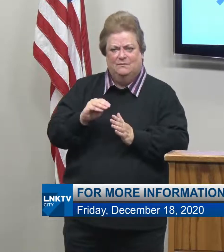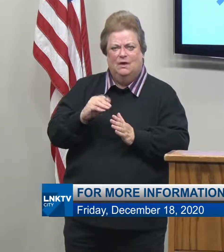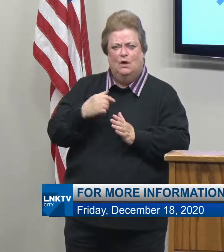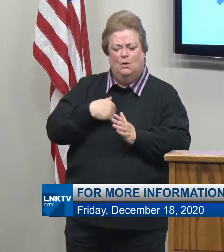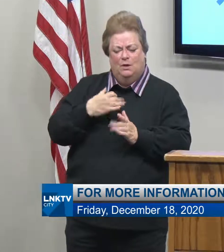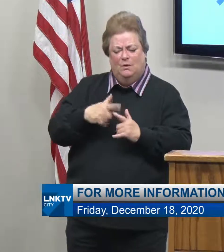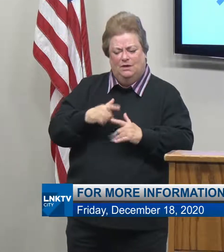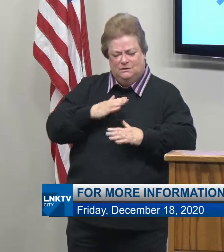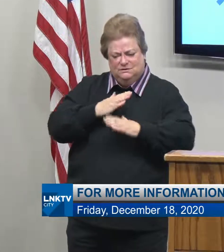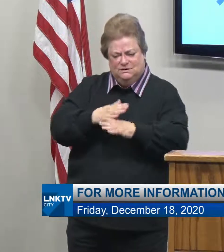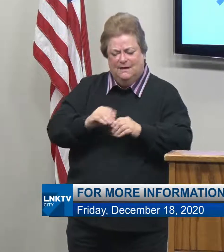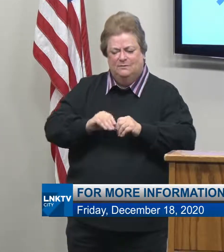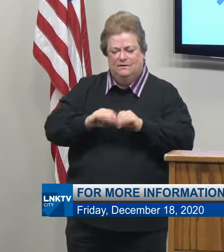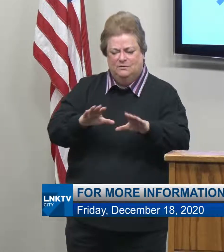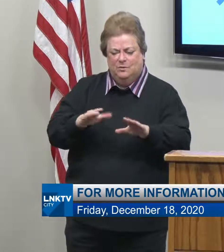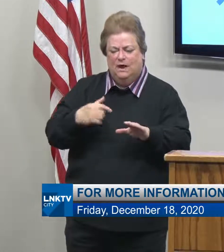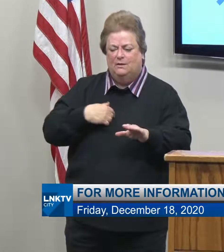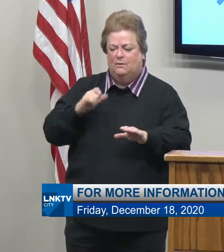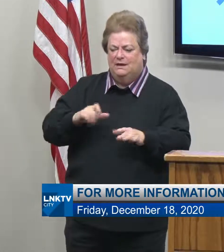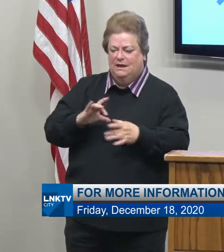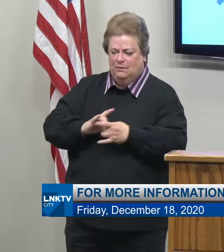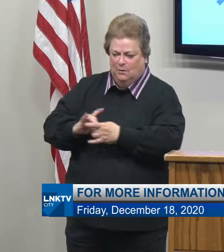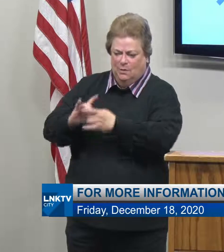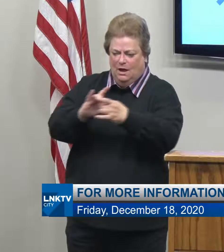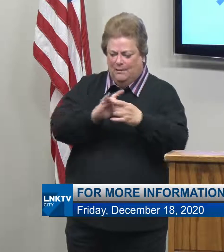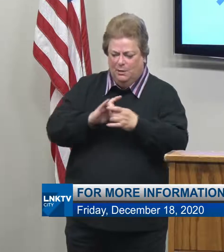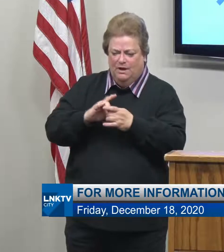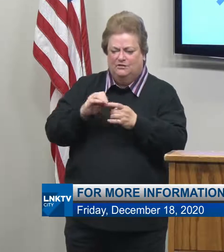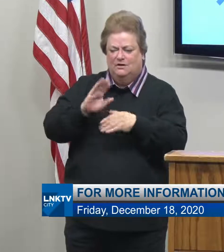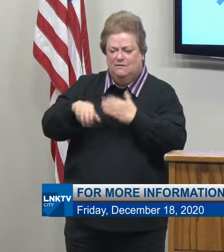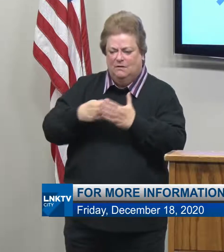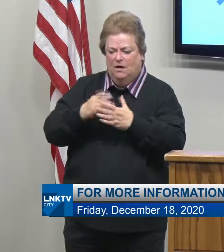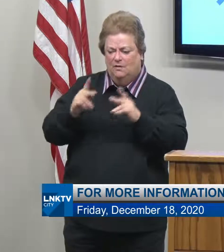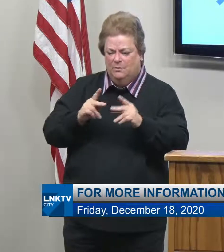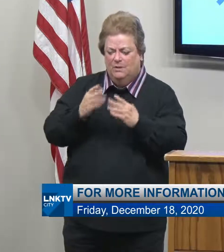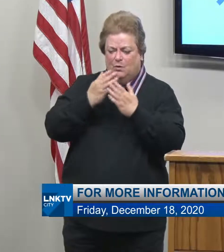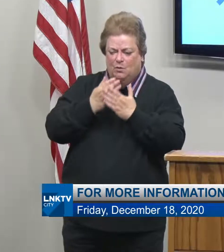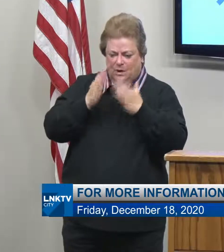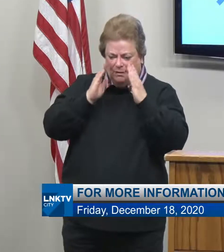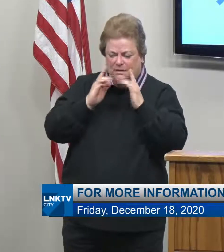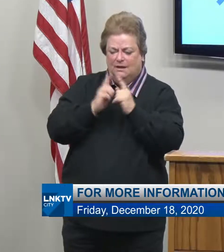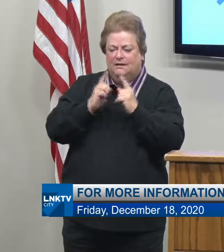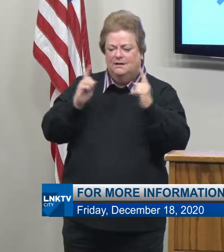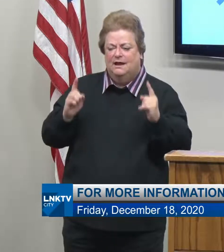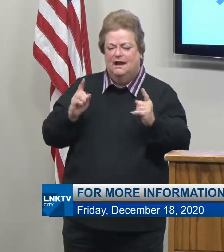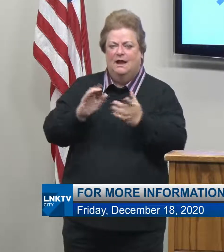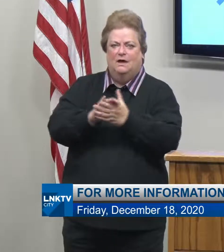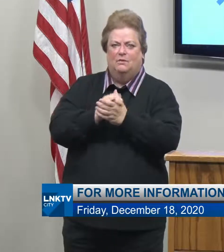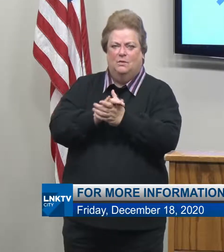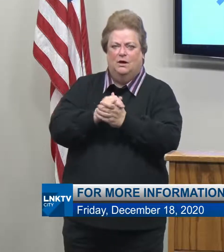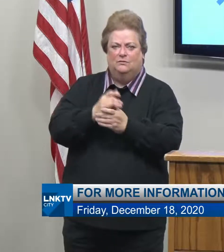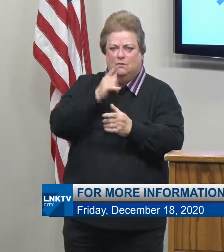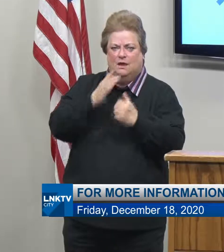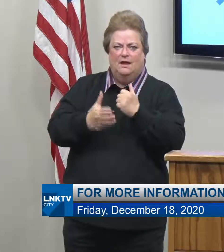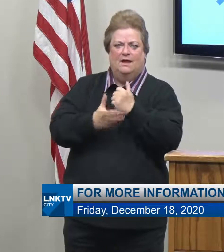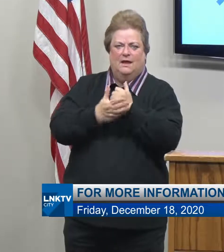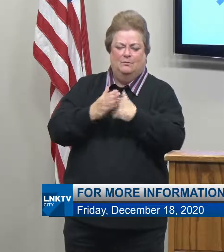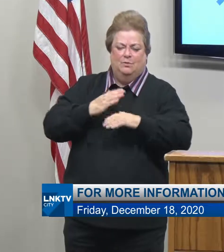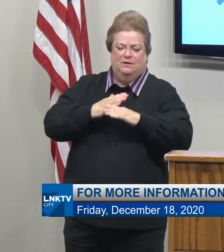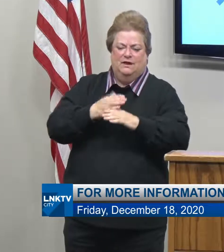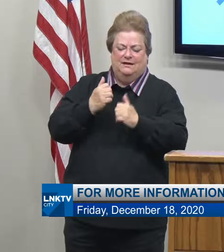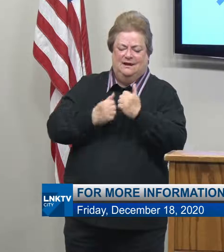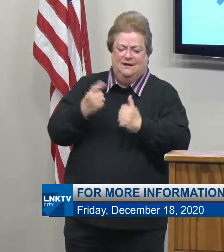we need the cooperation of the public. Wearing a mask, keeping your distance, and washing your hands helps protect